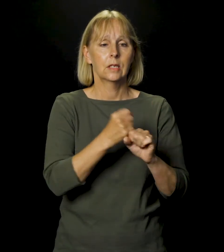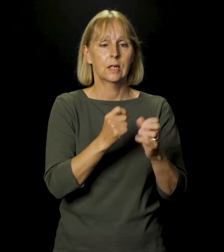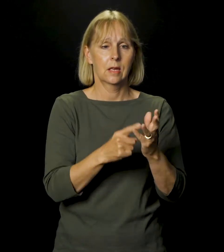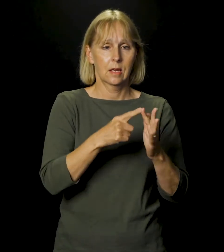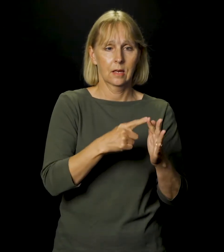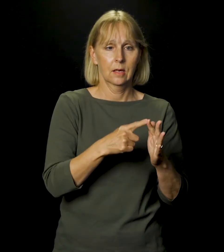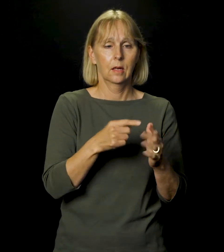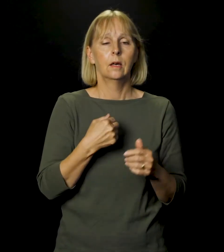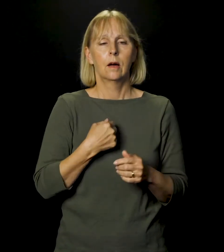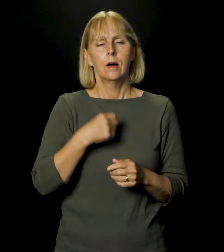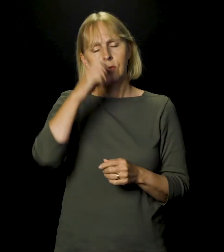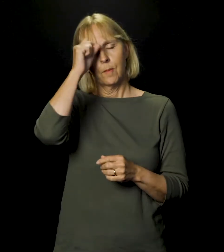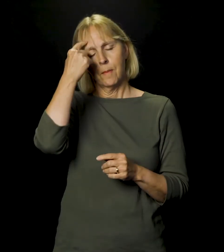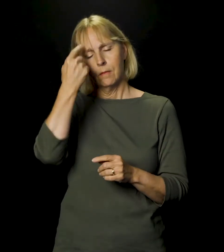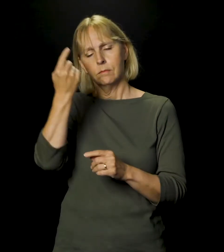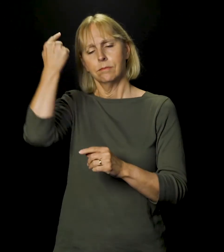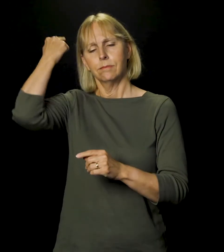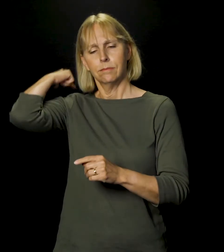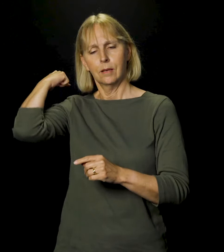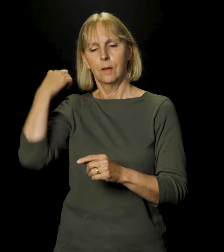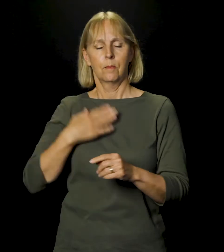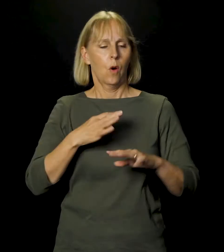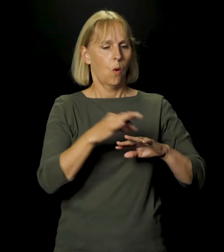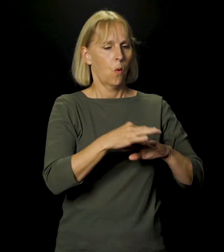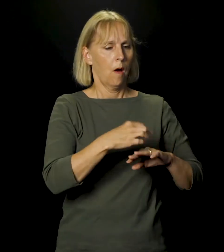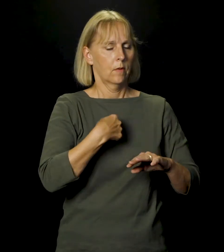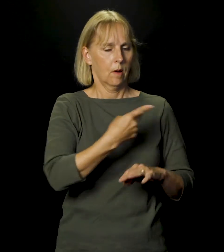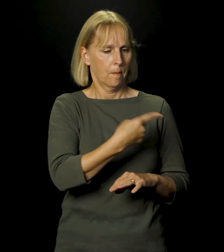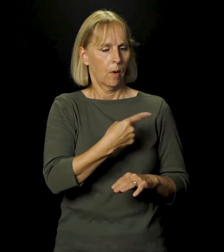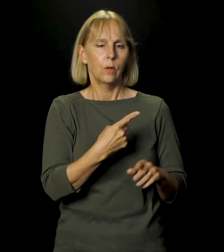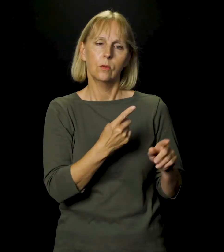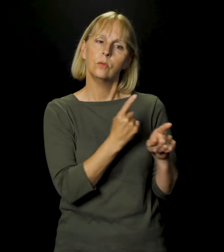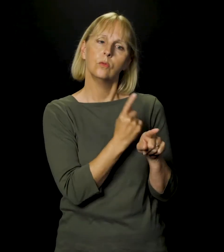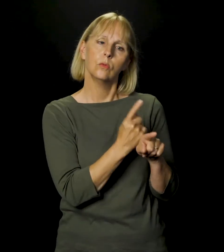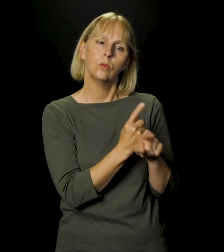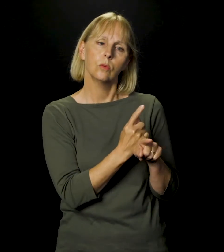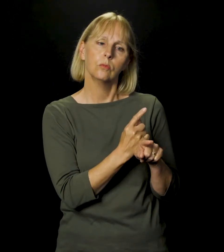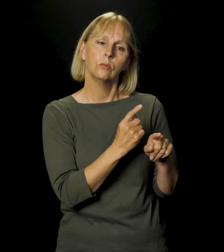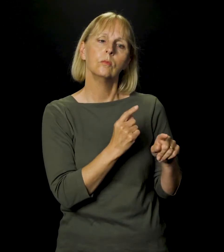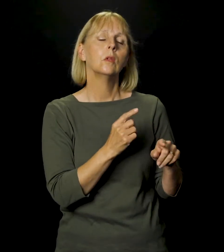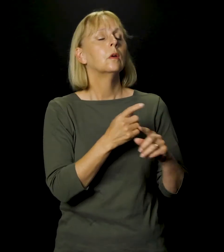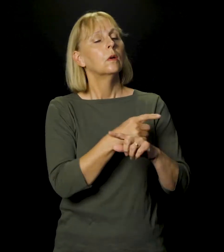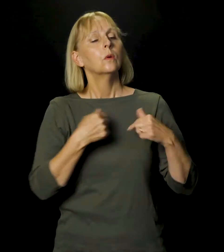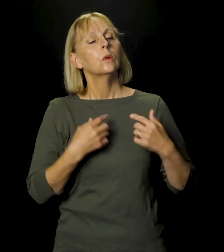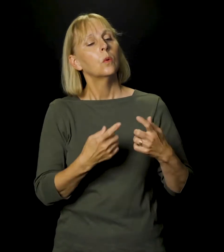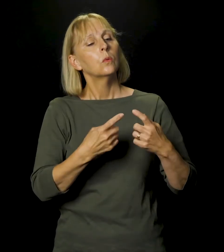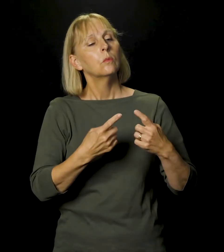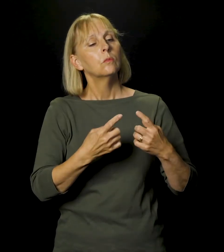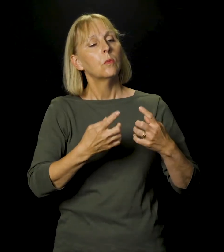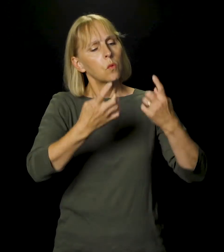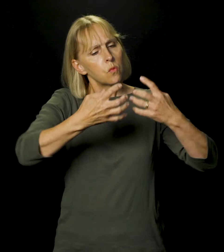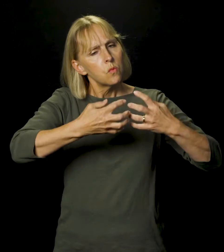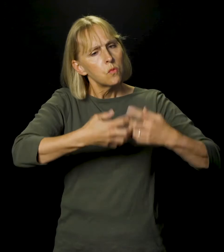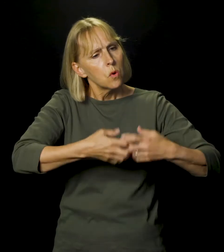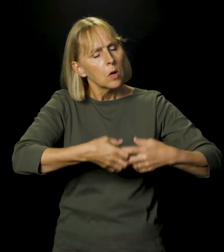past where my wife and I would have a conversation that went something like this, maybe you can identify with it, where we would trying to work out what we wanted for dinner,